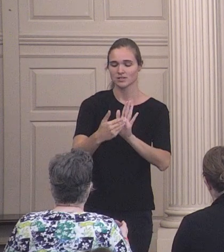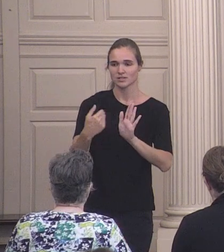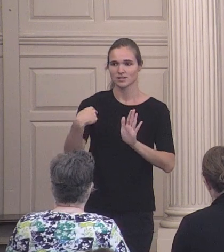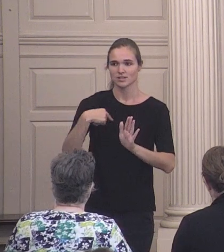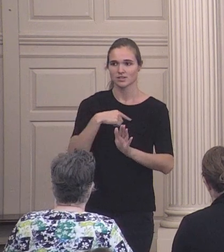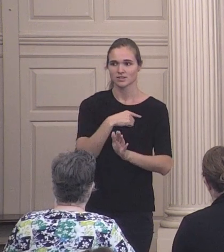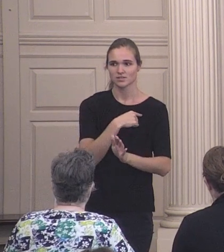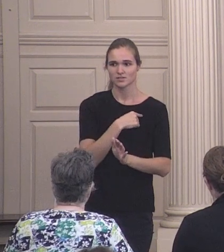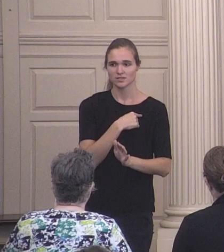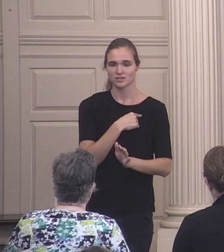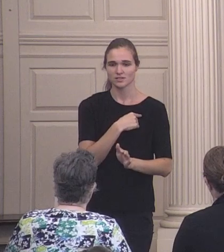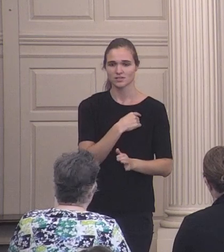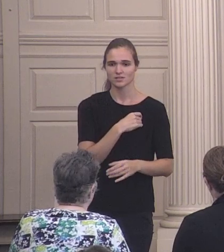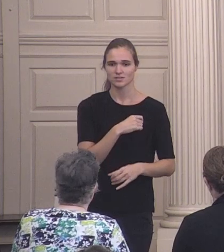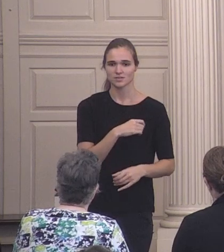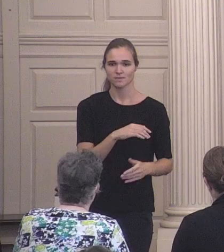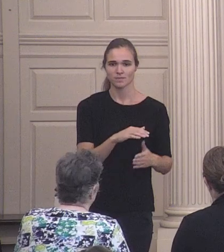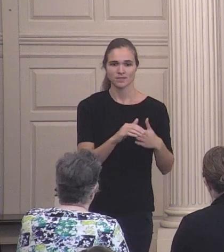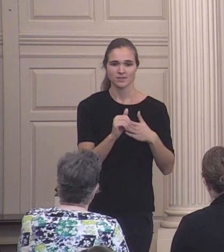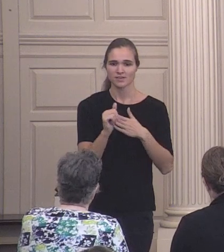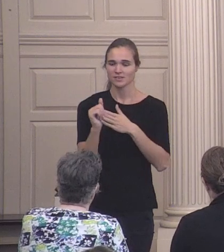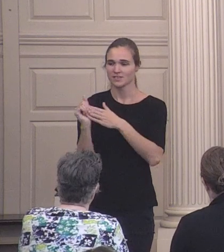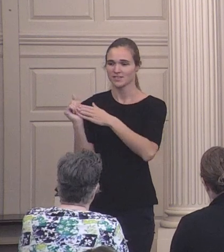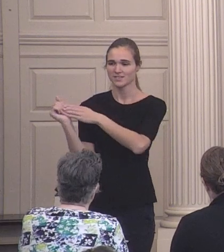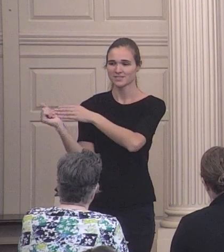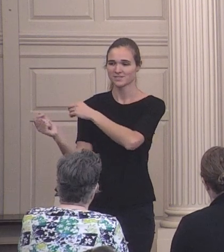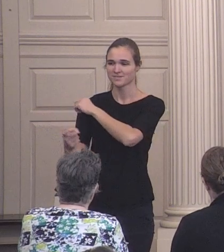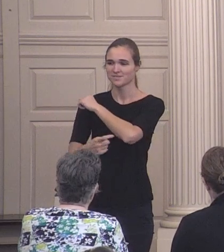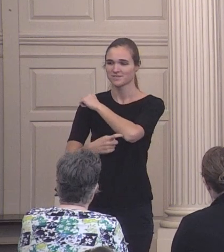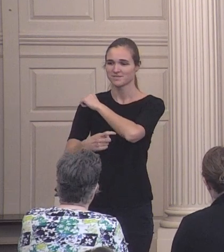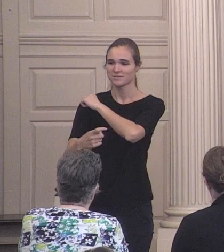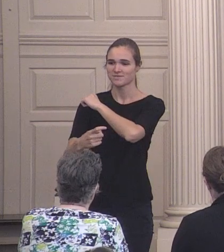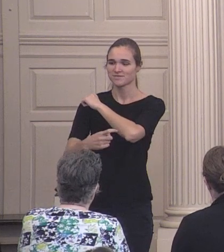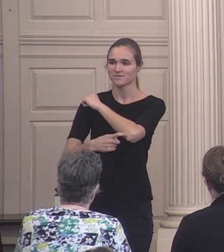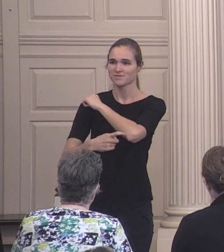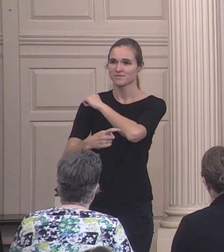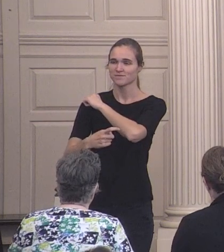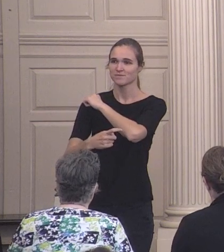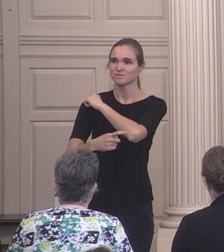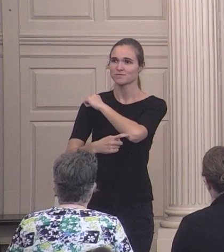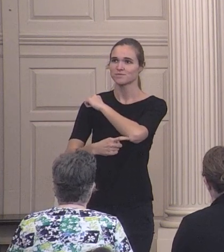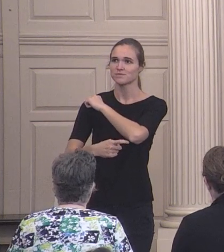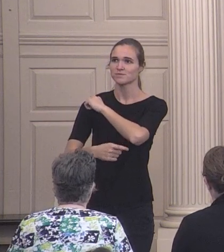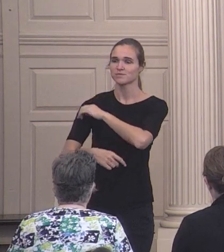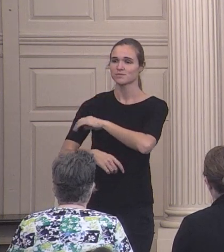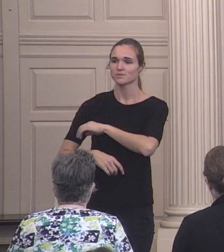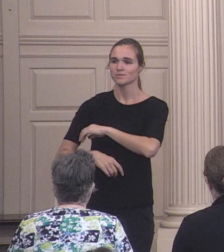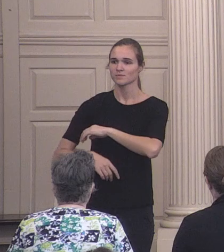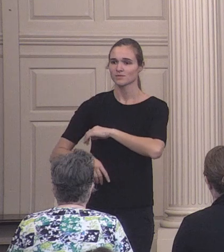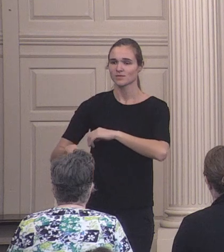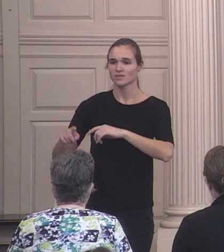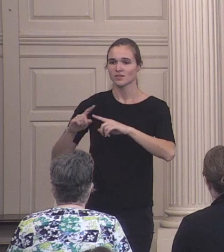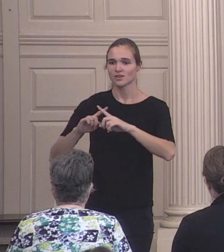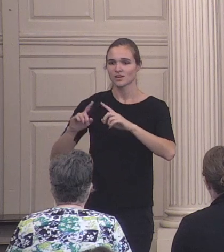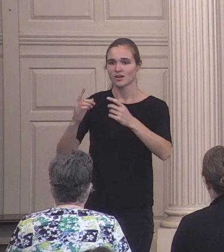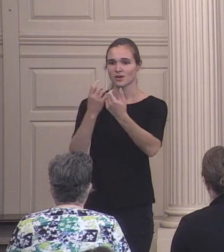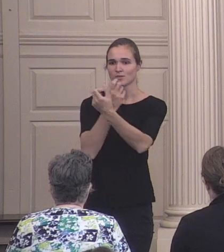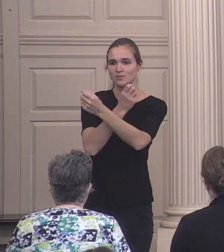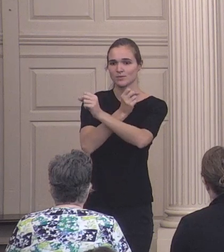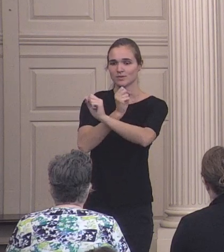trespass against us. And lead us not into